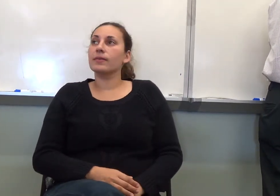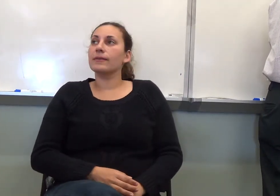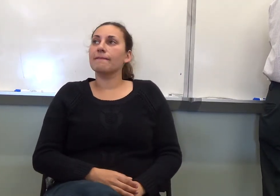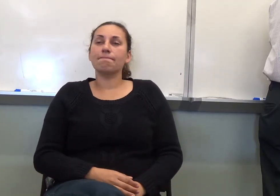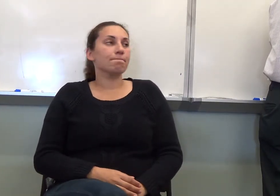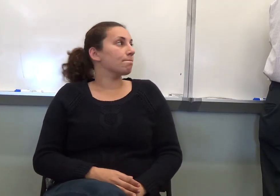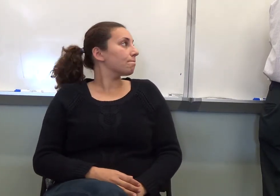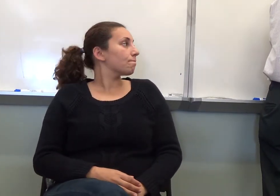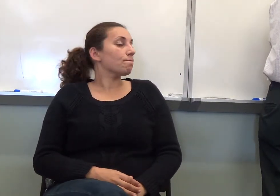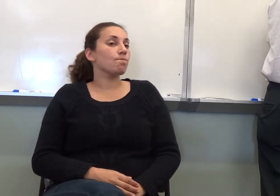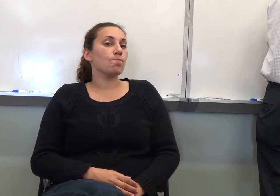That's where they get it from.